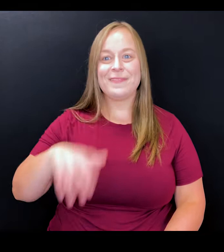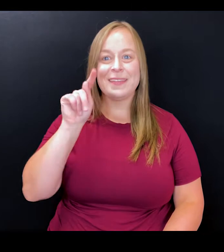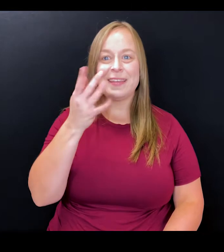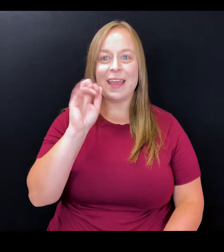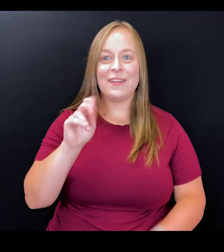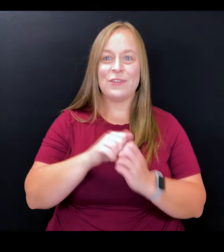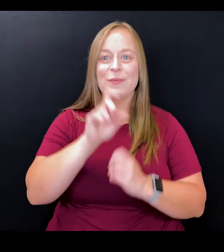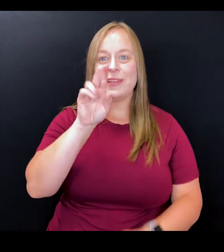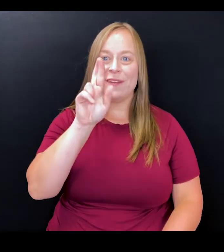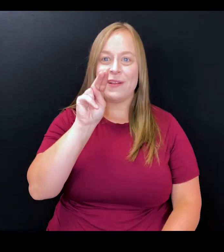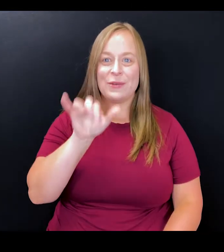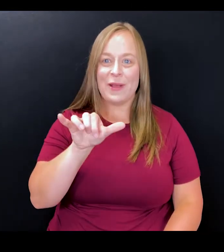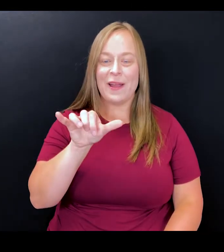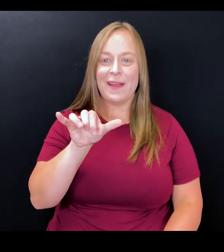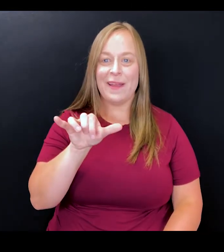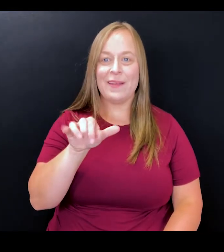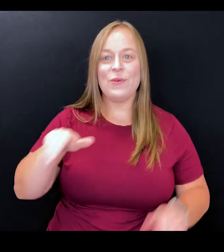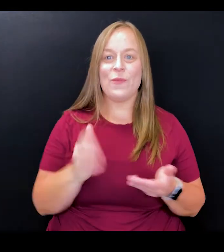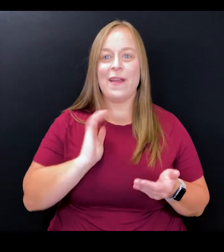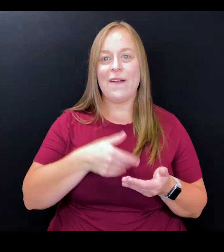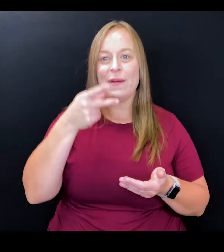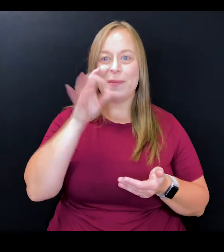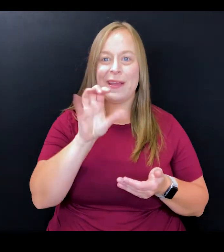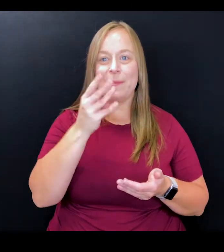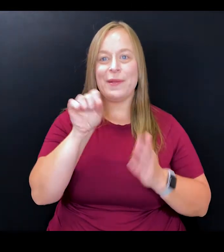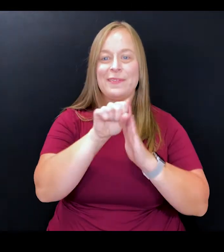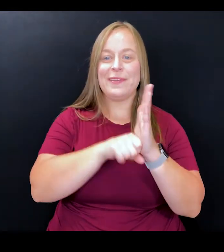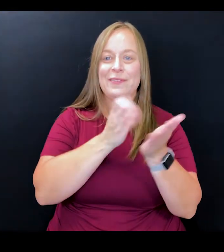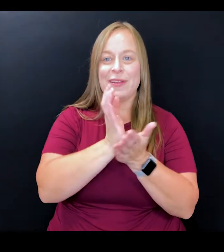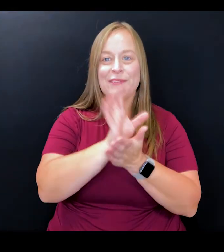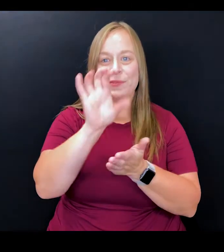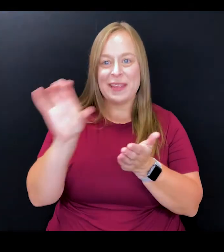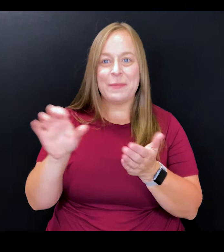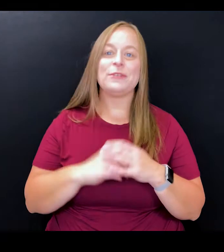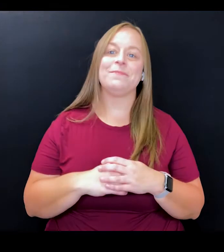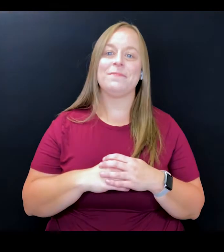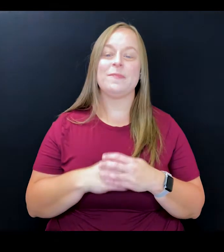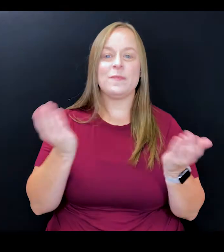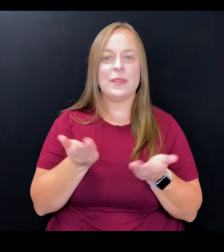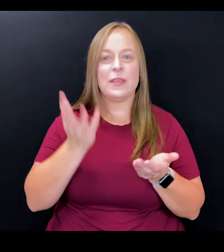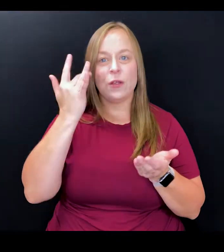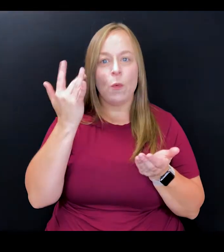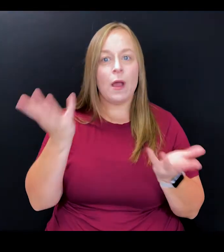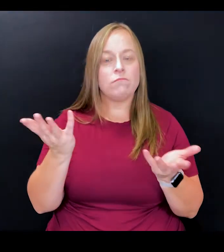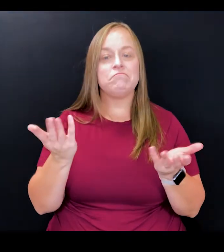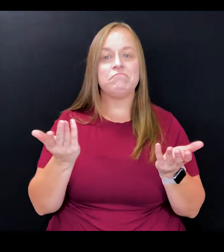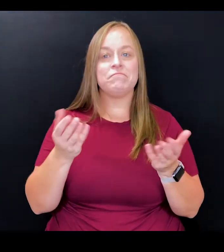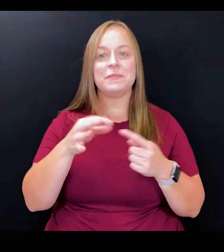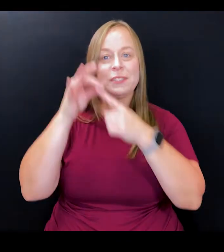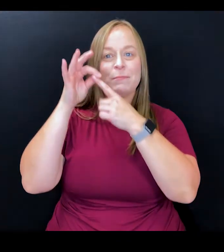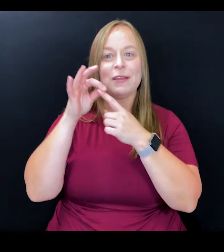This is Katrin with Disability Rights New York. Welcome to our podcast, Empire State of Rights Closed Captioned, for a